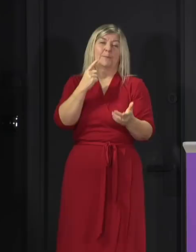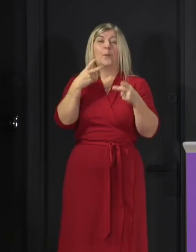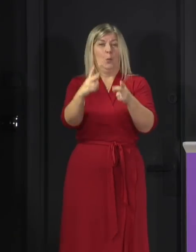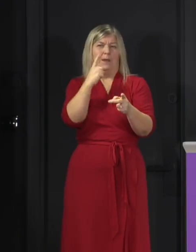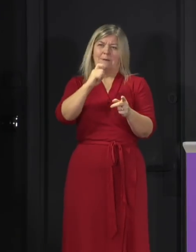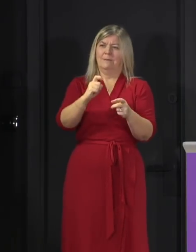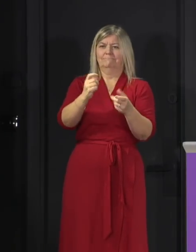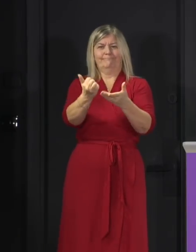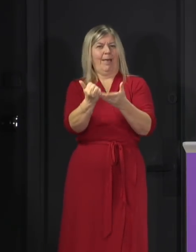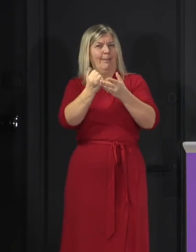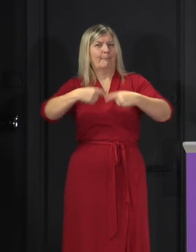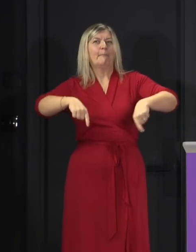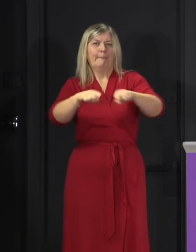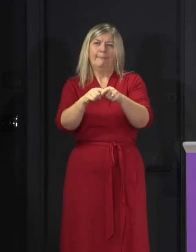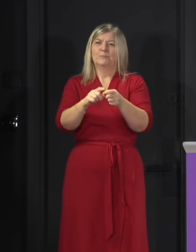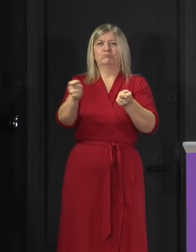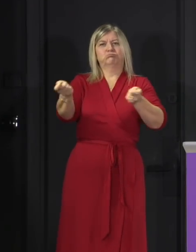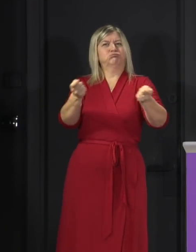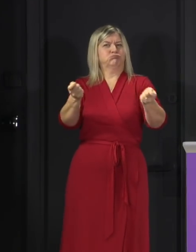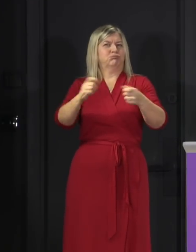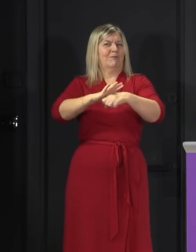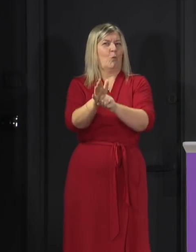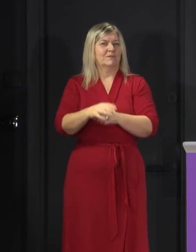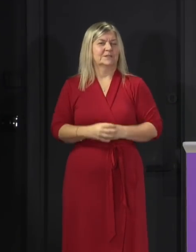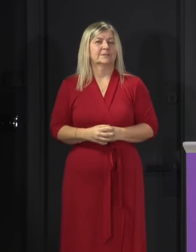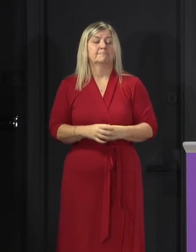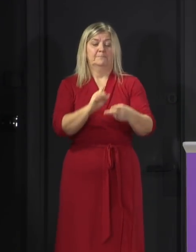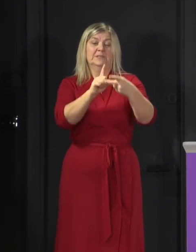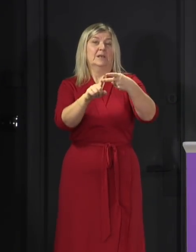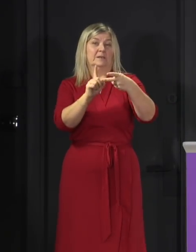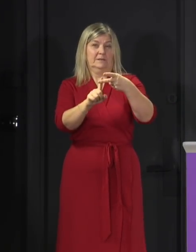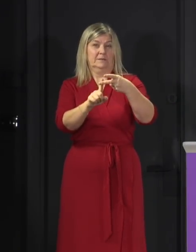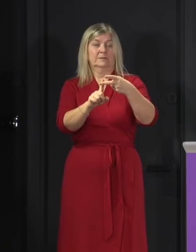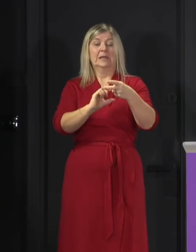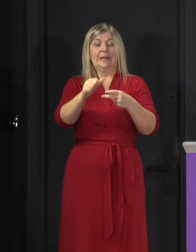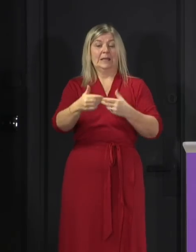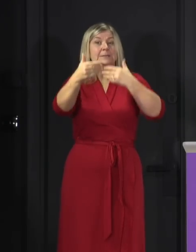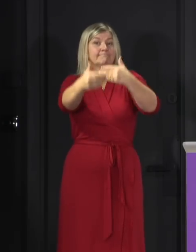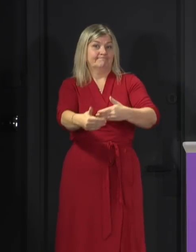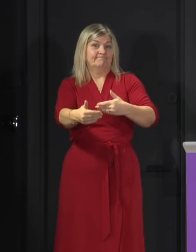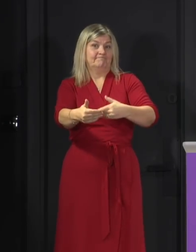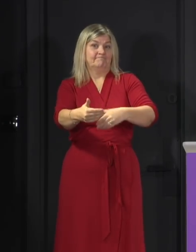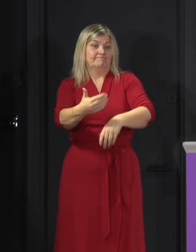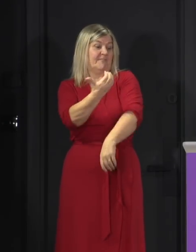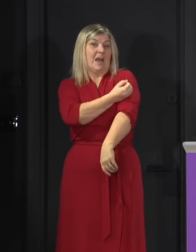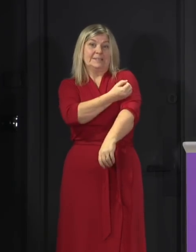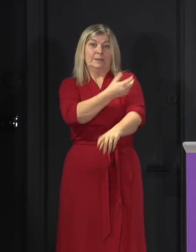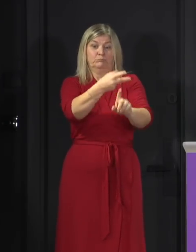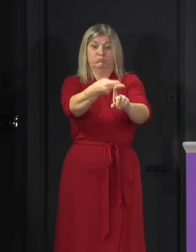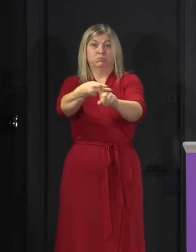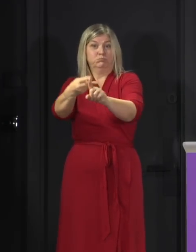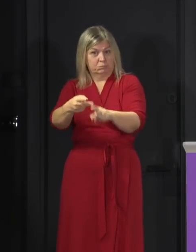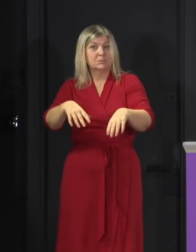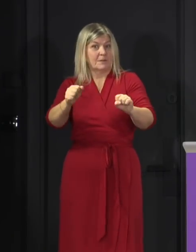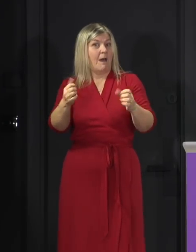COVID. Second point I want to highlight is that the next stage of the vaccination programme in Scotland is now